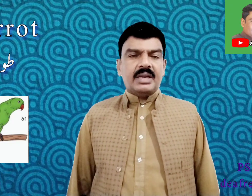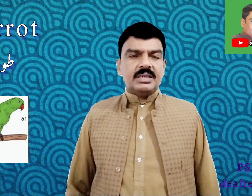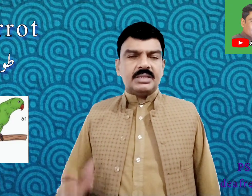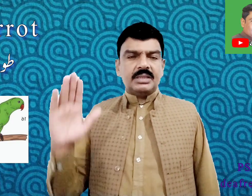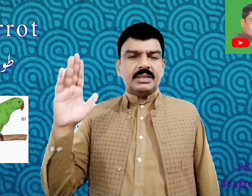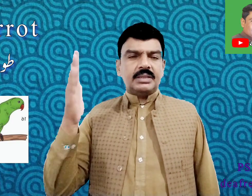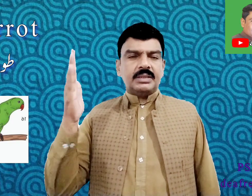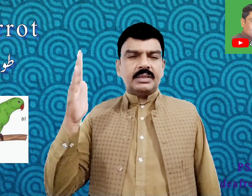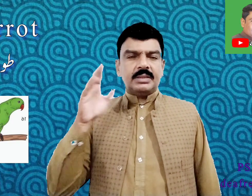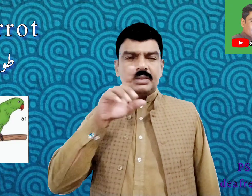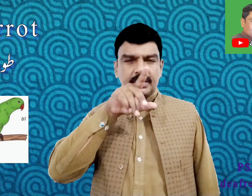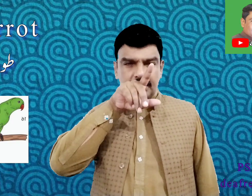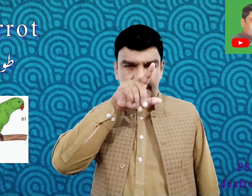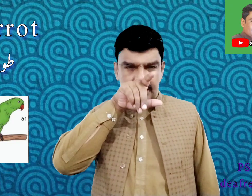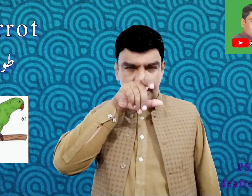parrot,